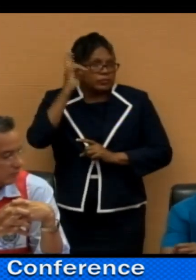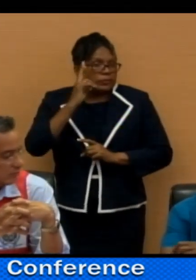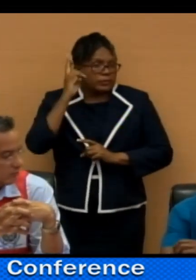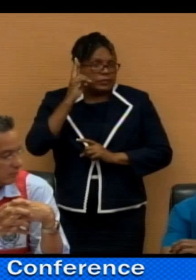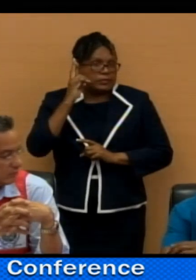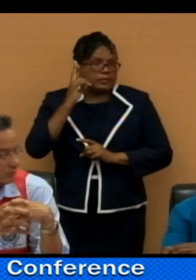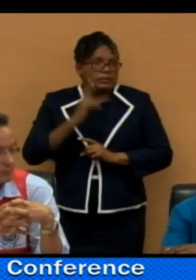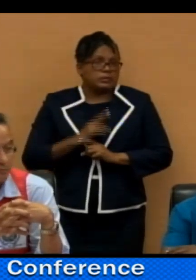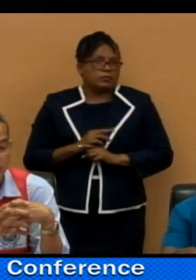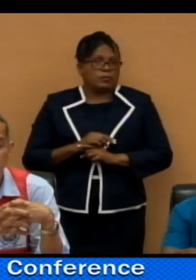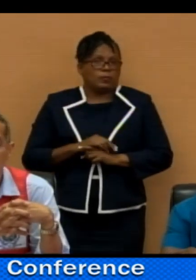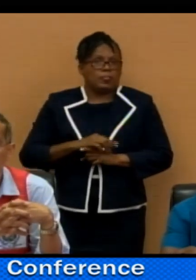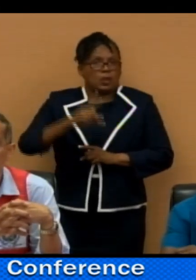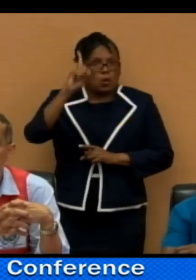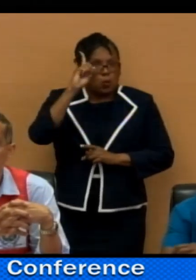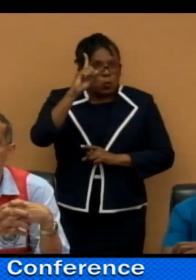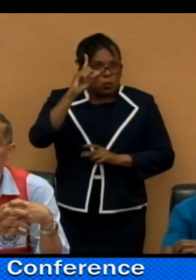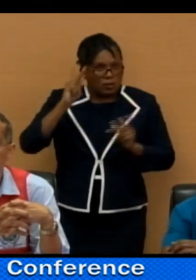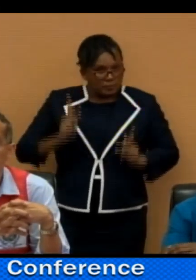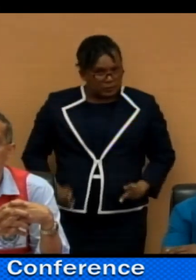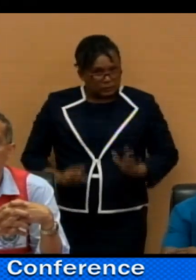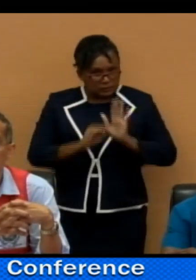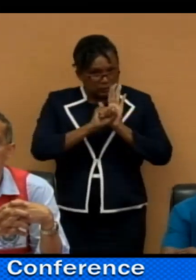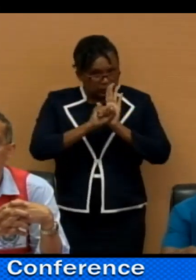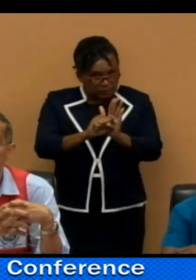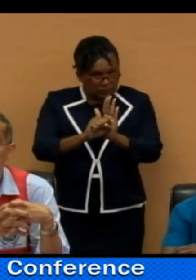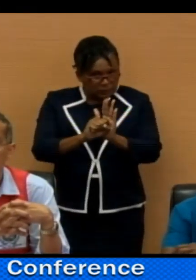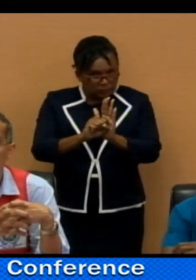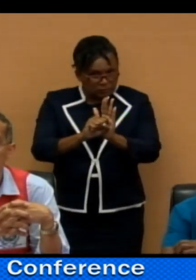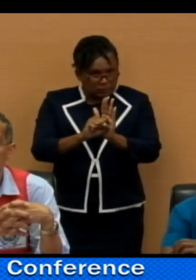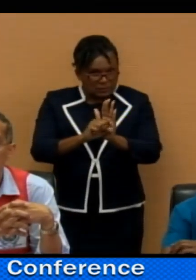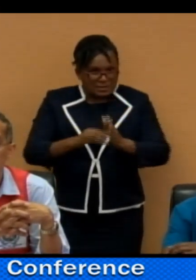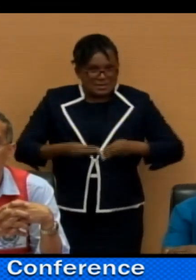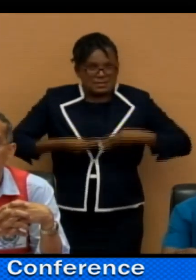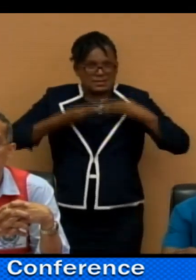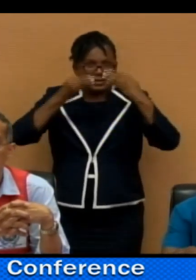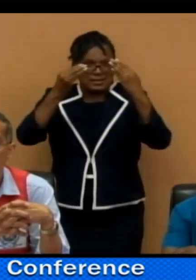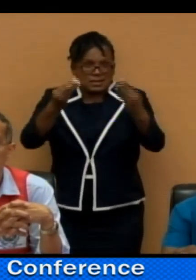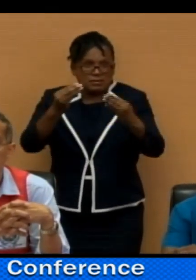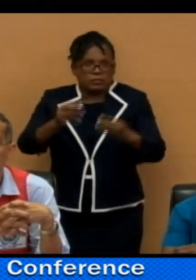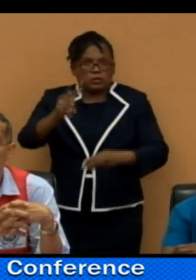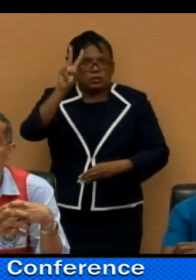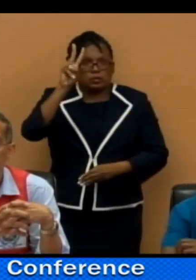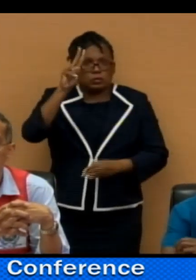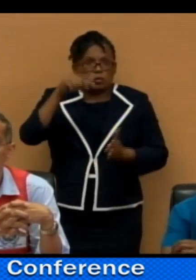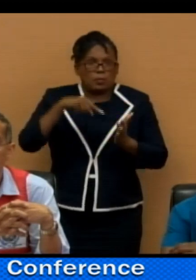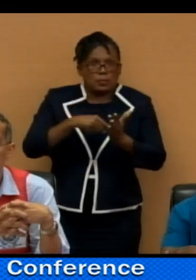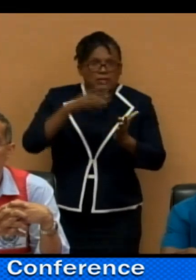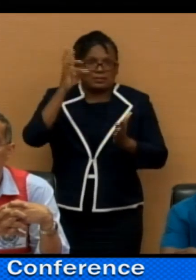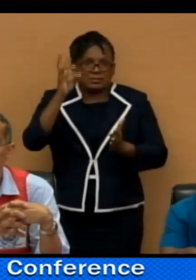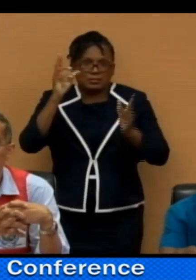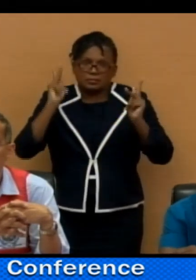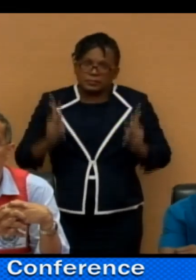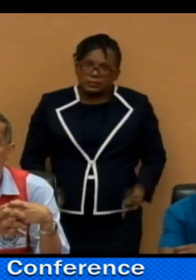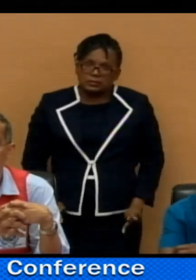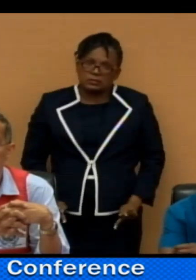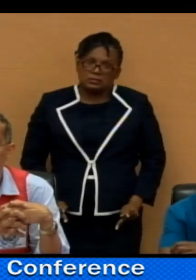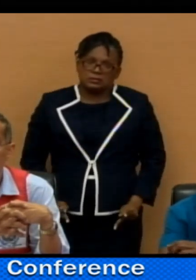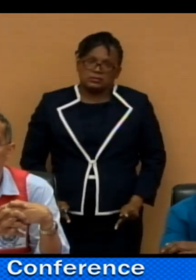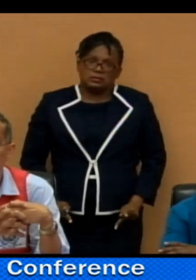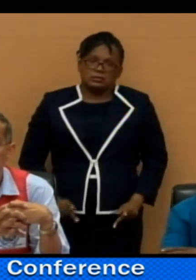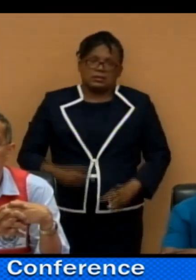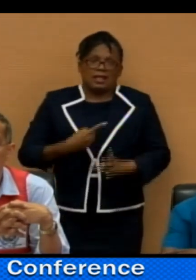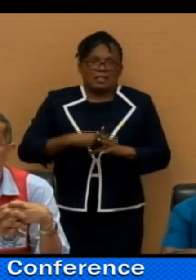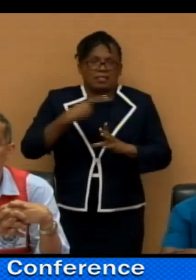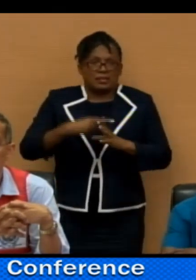on average, one symptomatic person can pass this on to 2.6 persons. And after about 10 generations of passing this